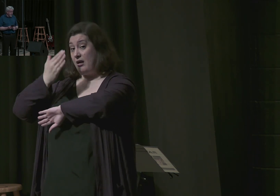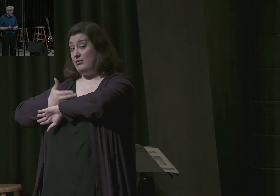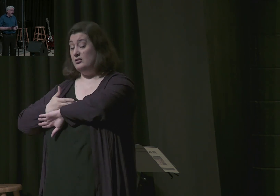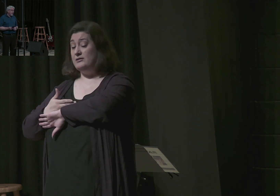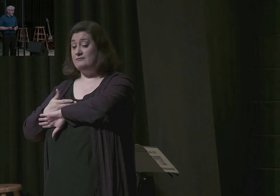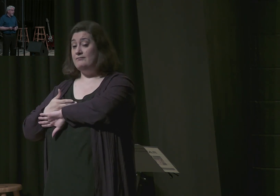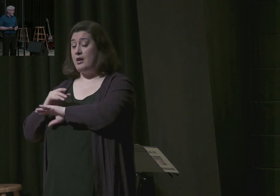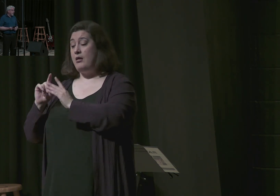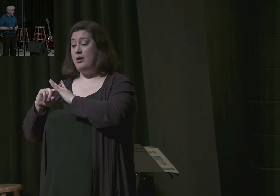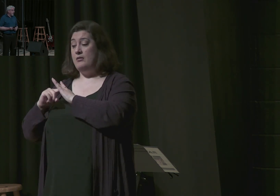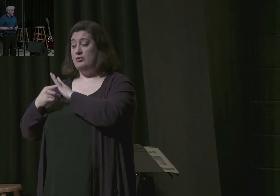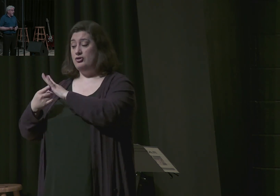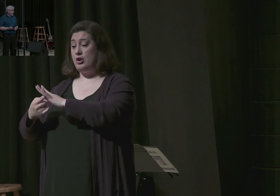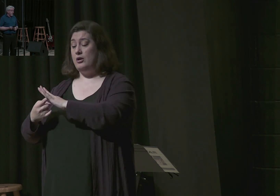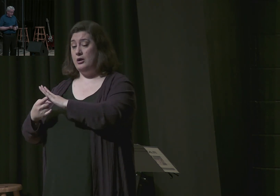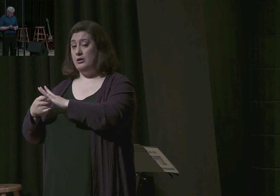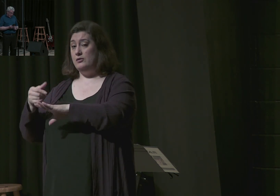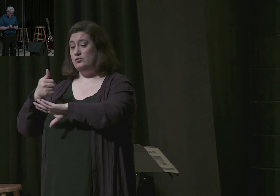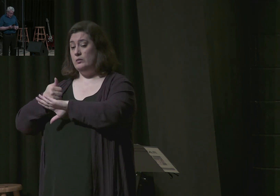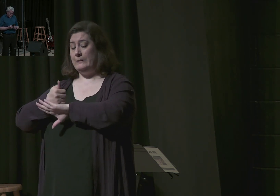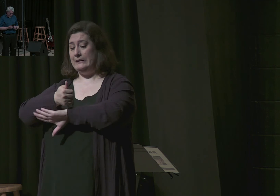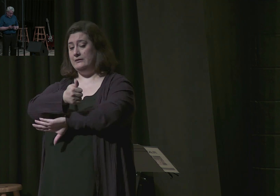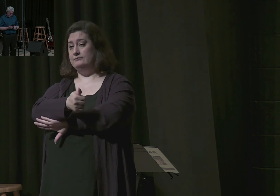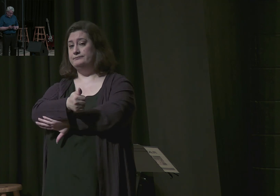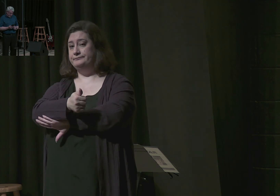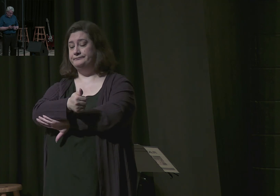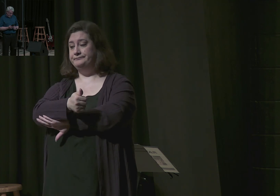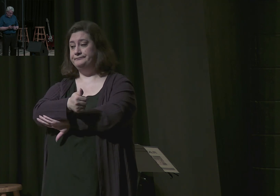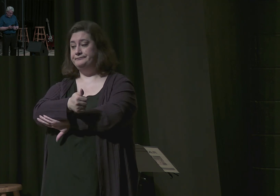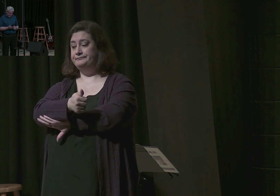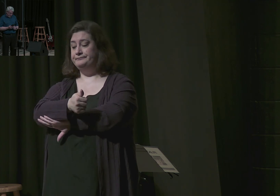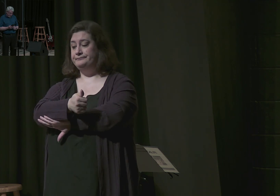The boys, however, are starting to persuade him.